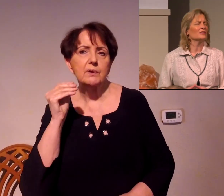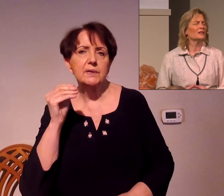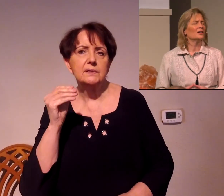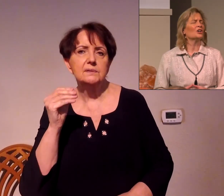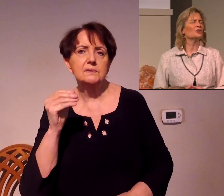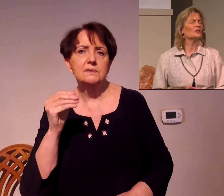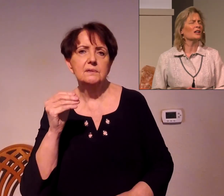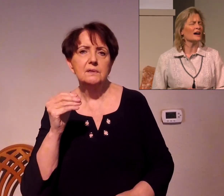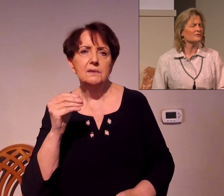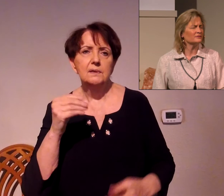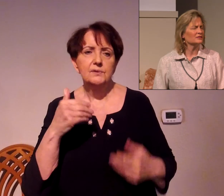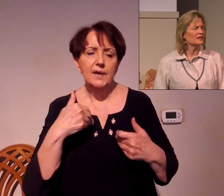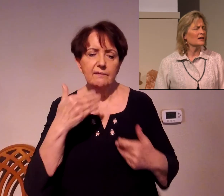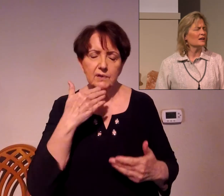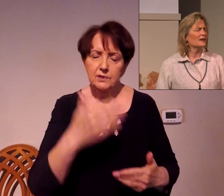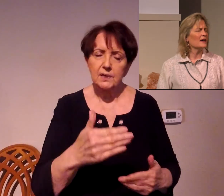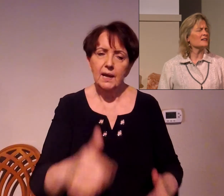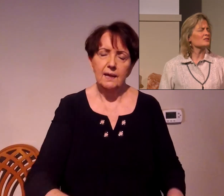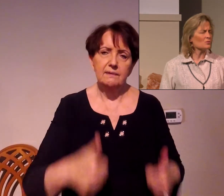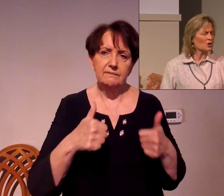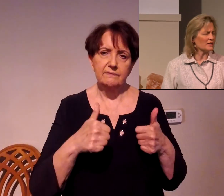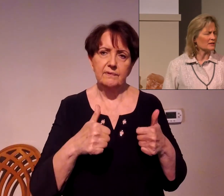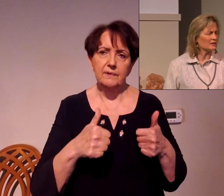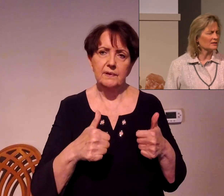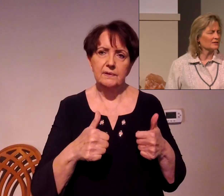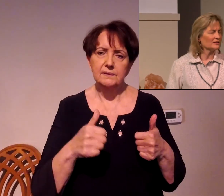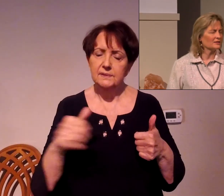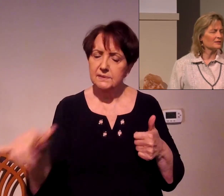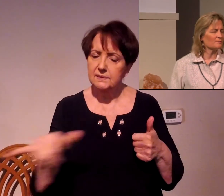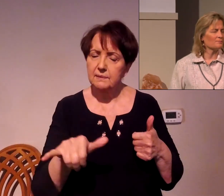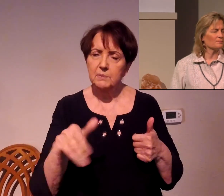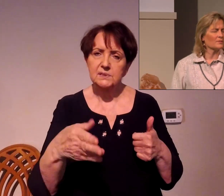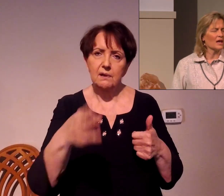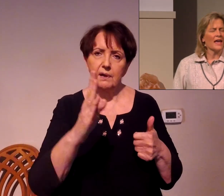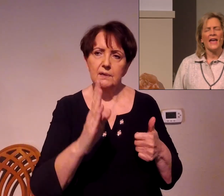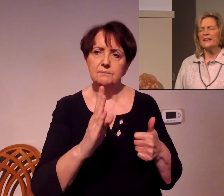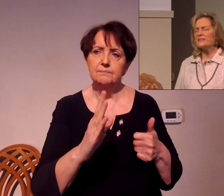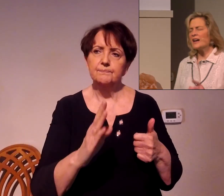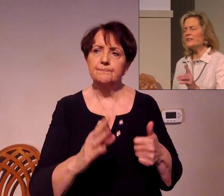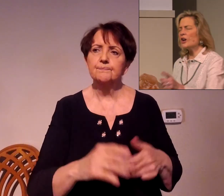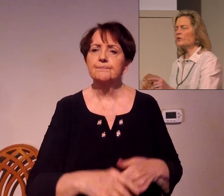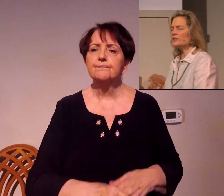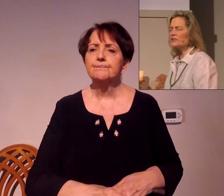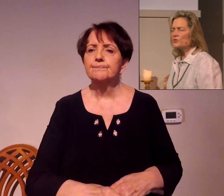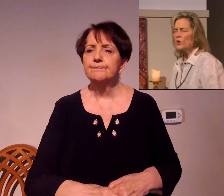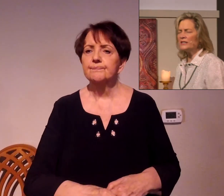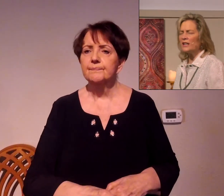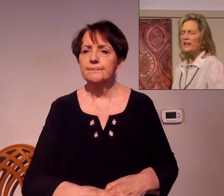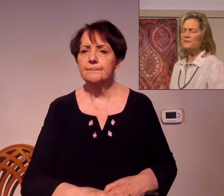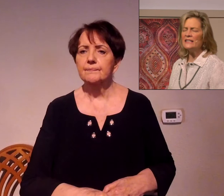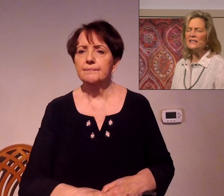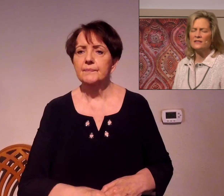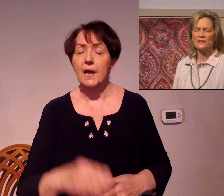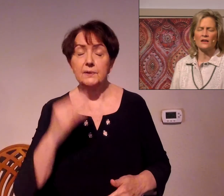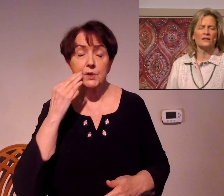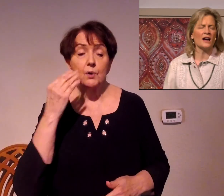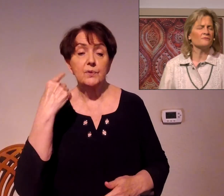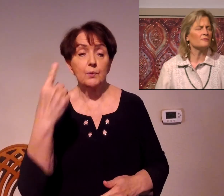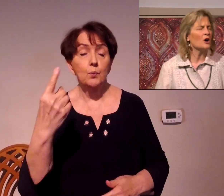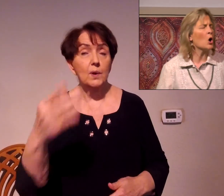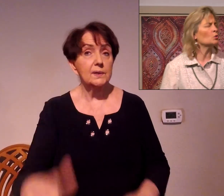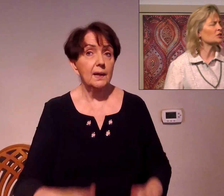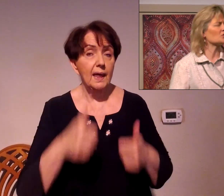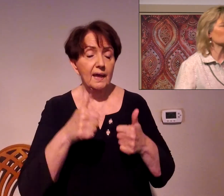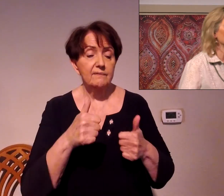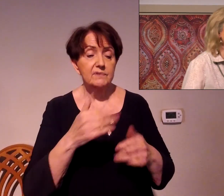have a good life as the one. And as I know that this one life is a life